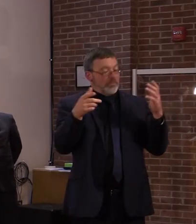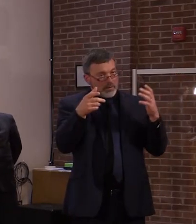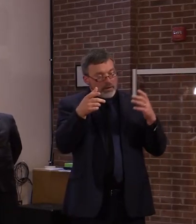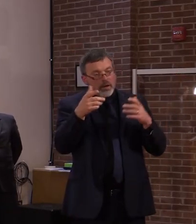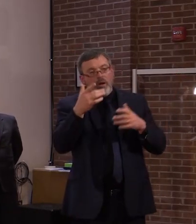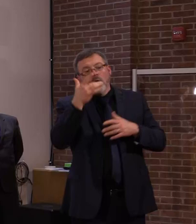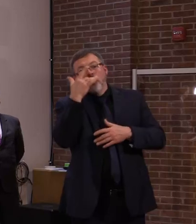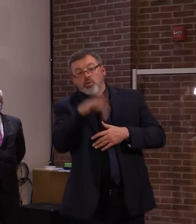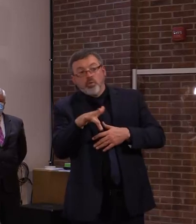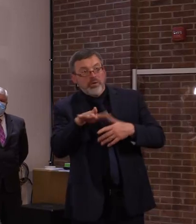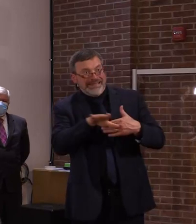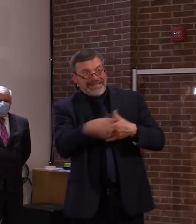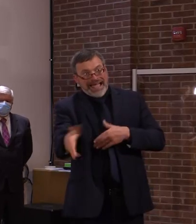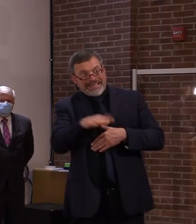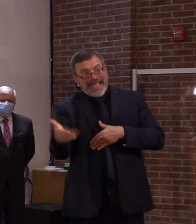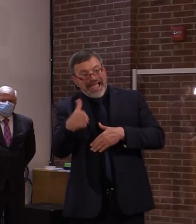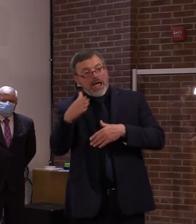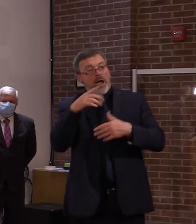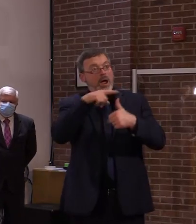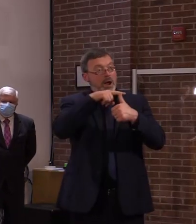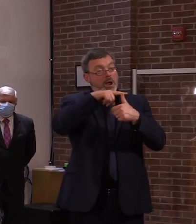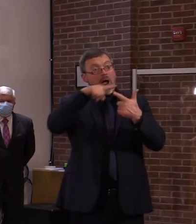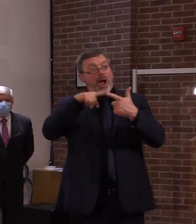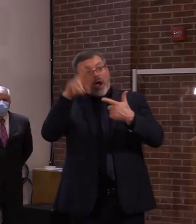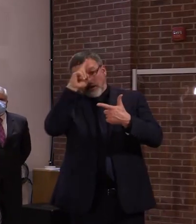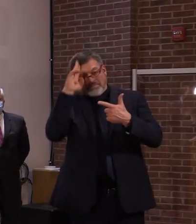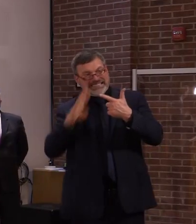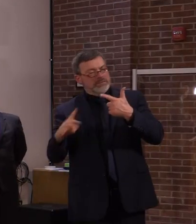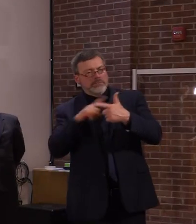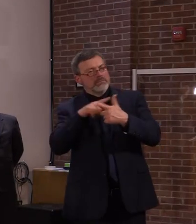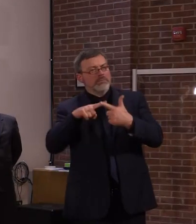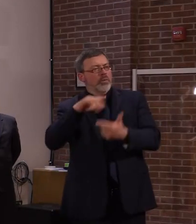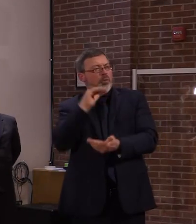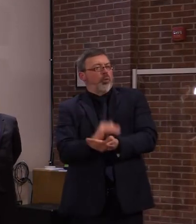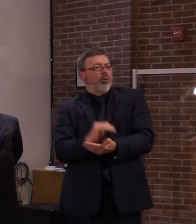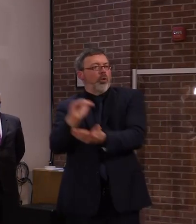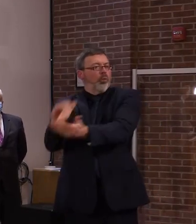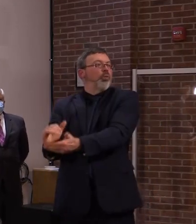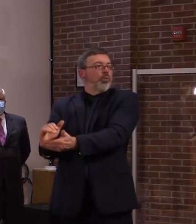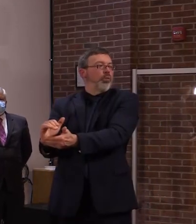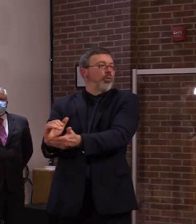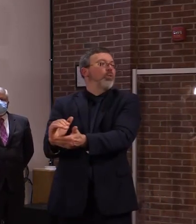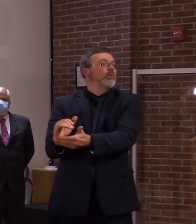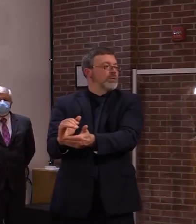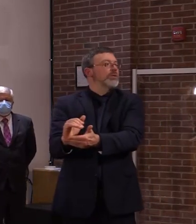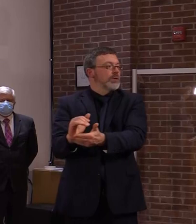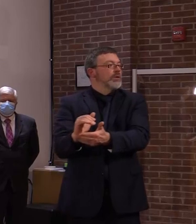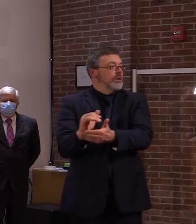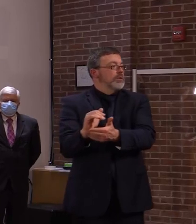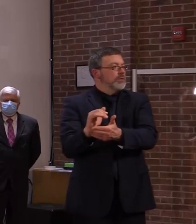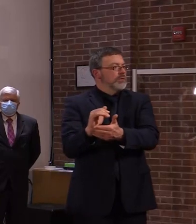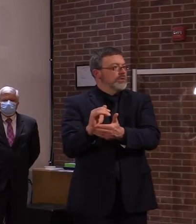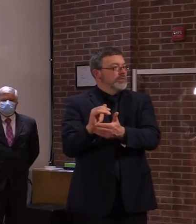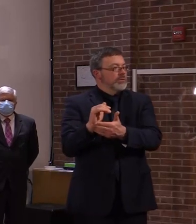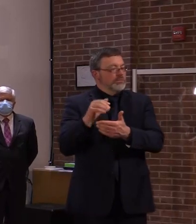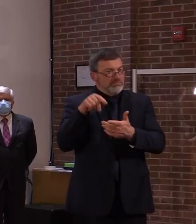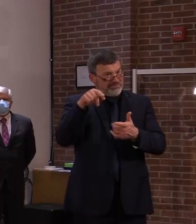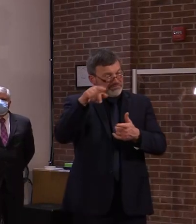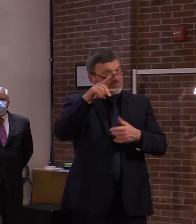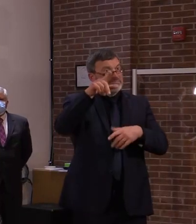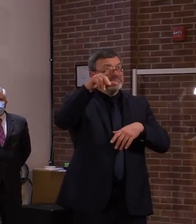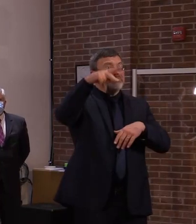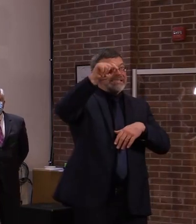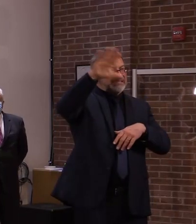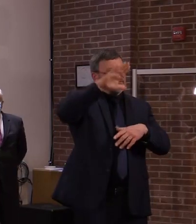small, considering we're talking 1,000 people totally infected. Is there